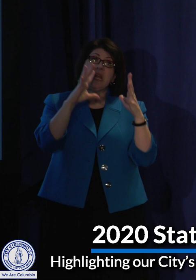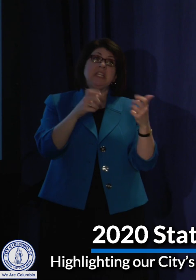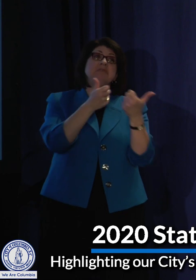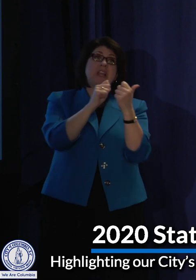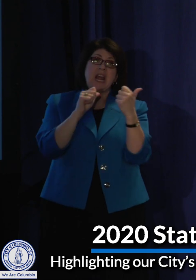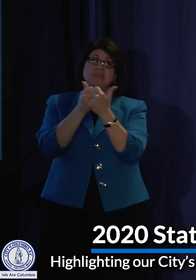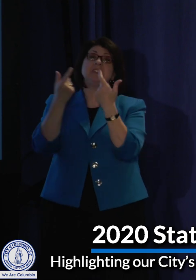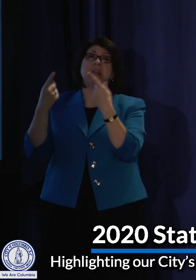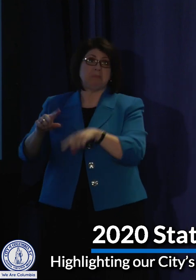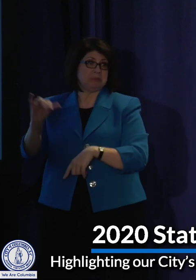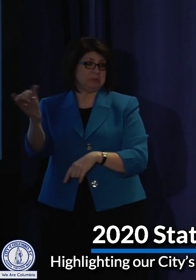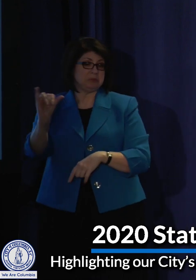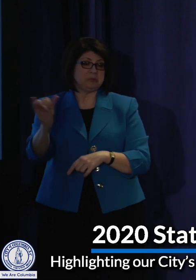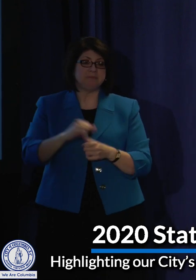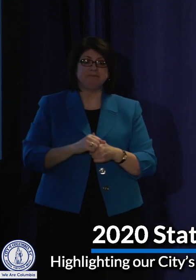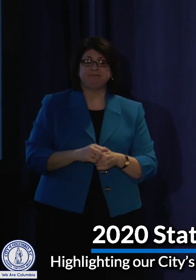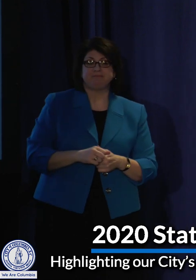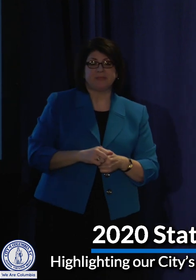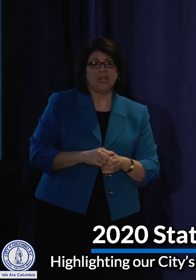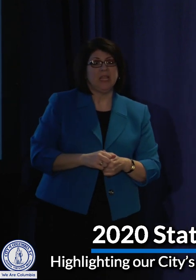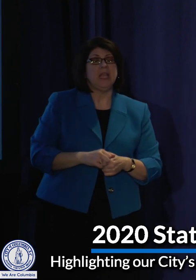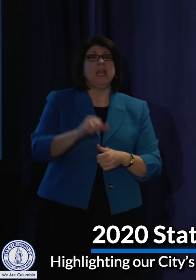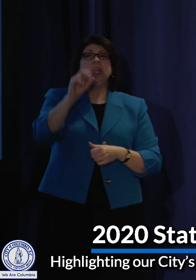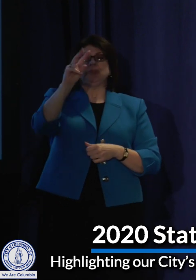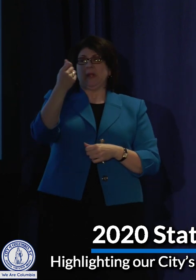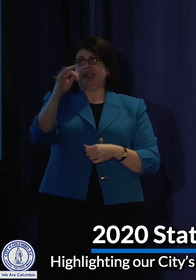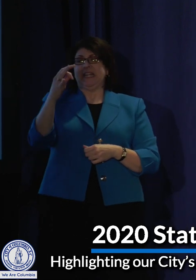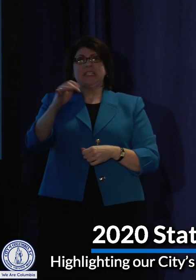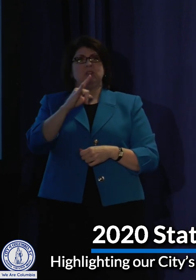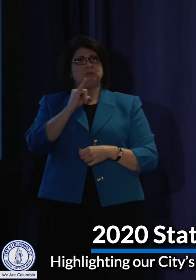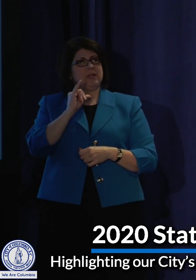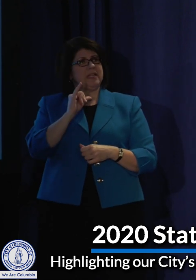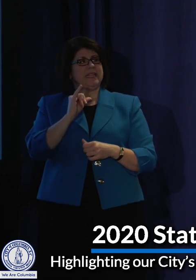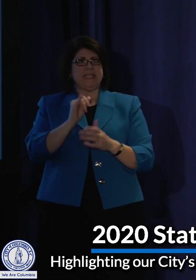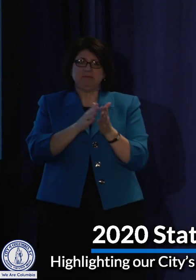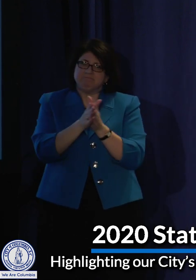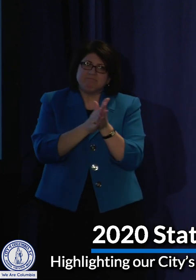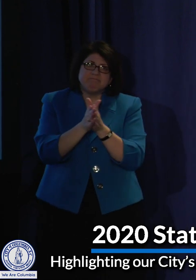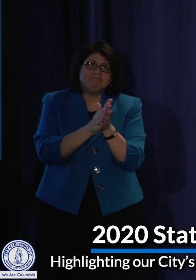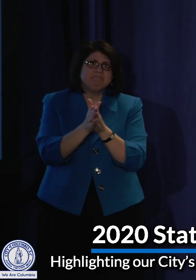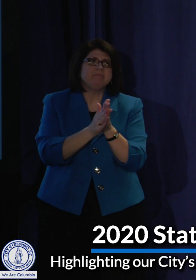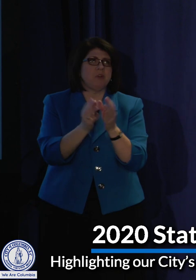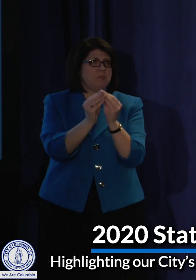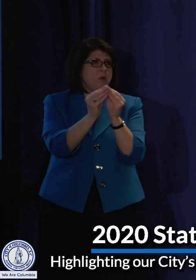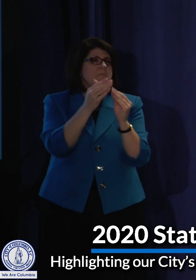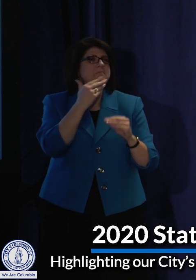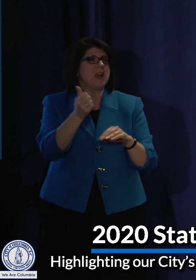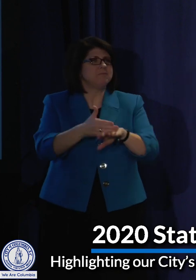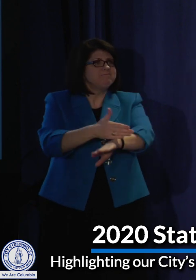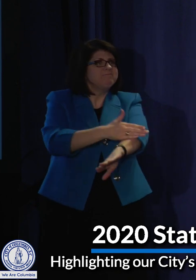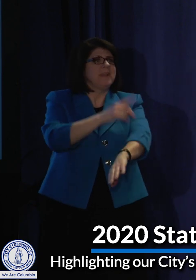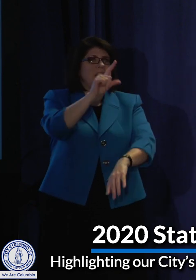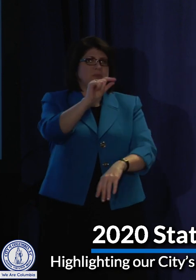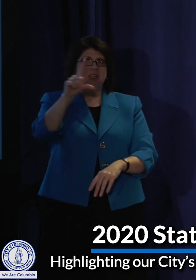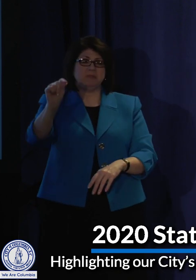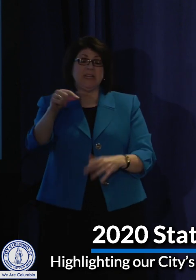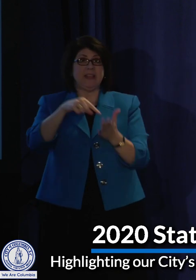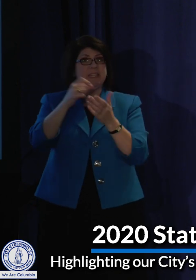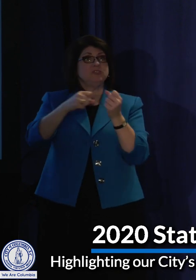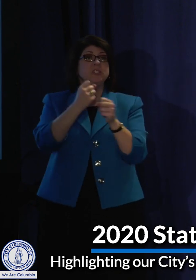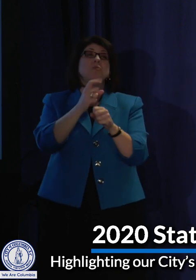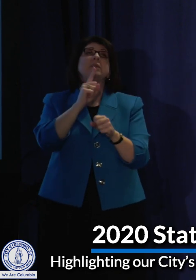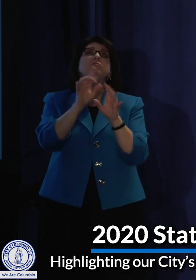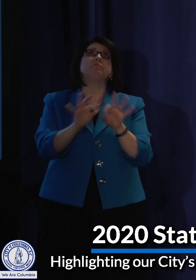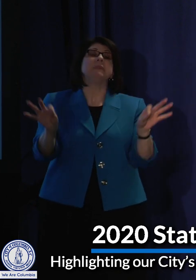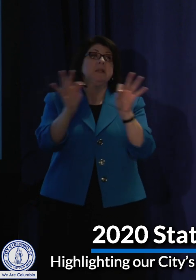is in some ways fueled an aspiration for better days to come in 2020. As we all know, this year will be incredibly